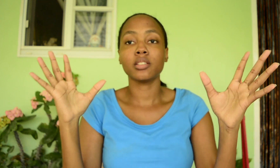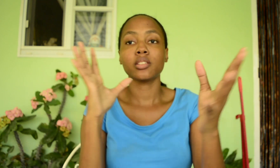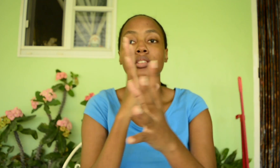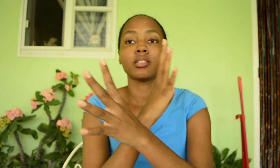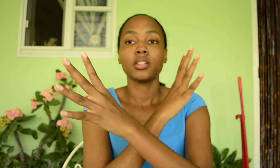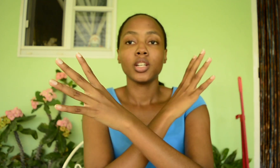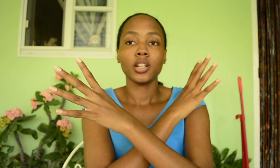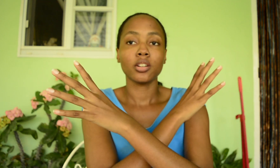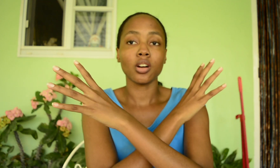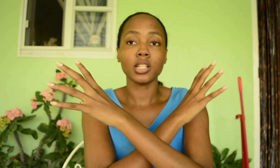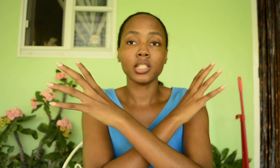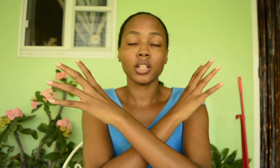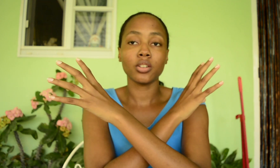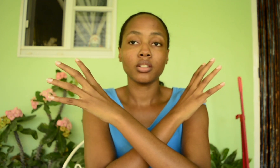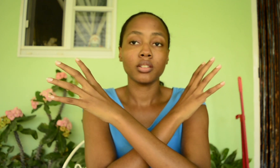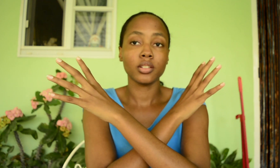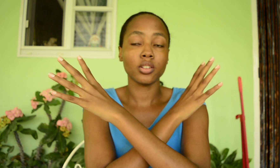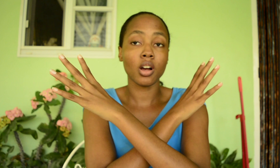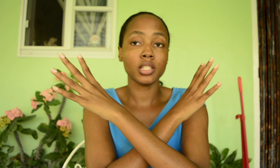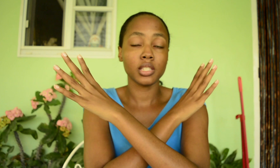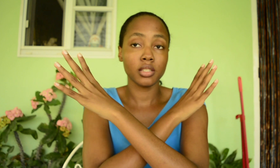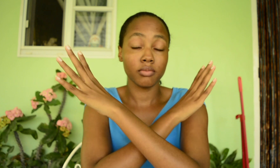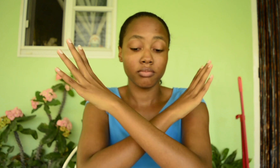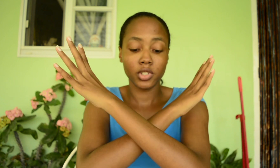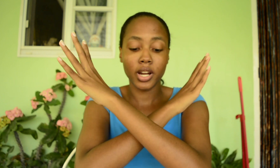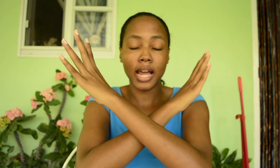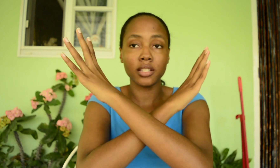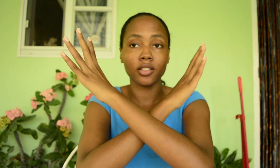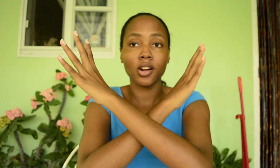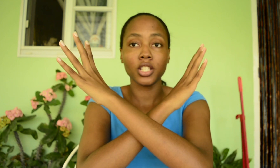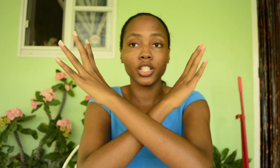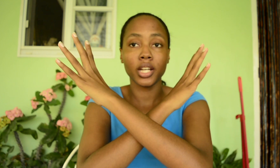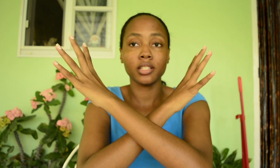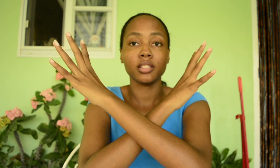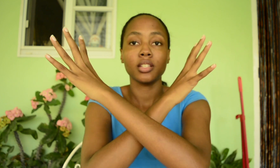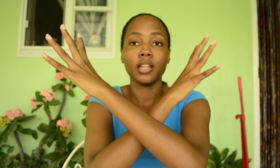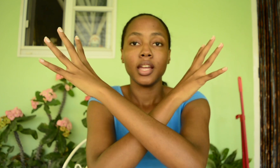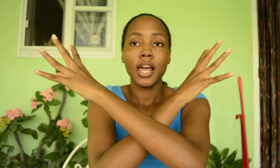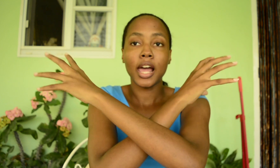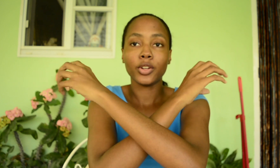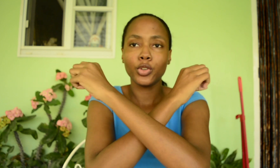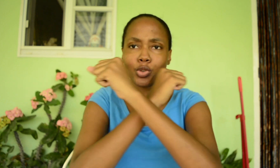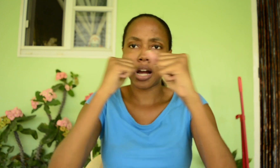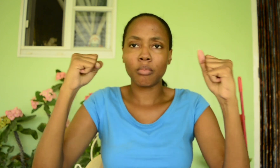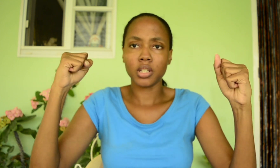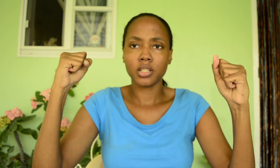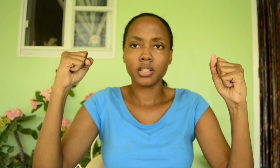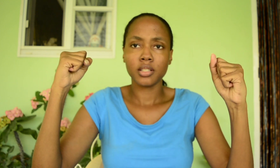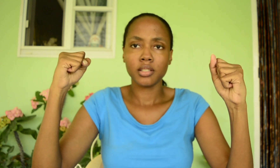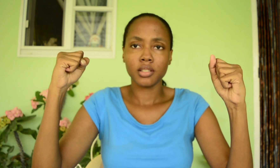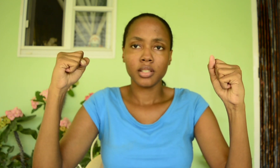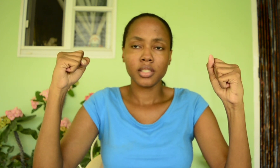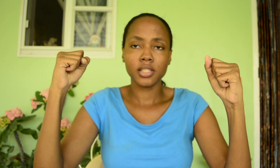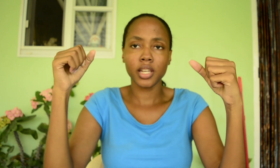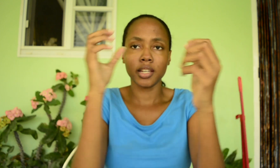hands, cross your hands across your chest and grab. Save.